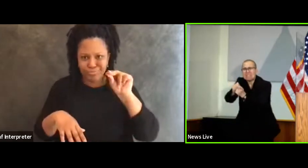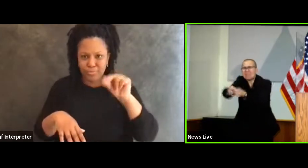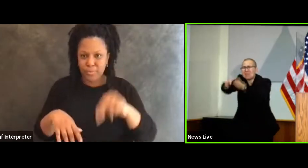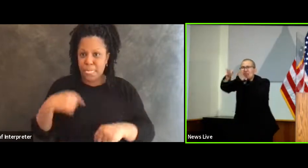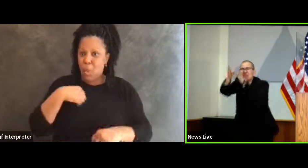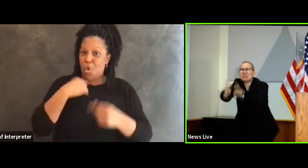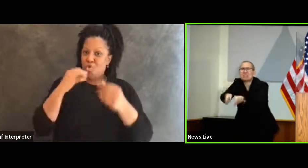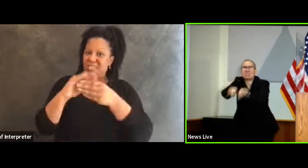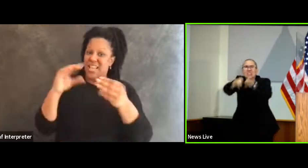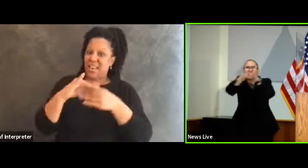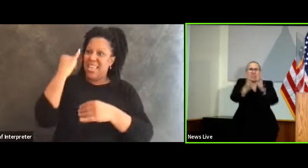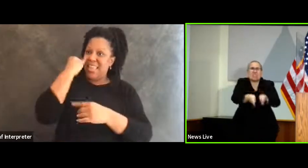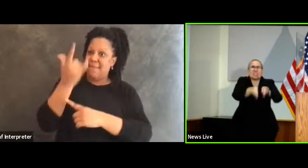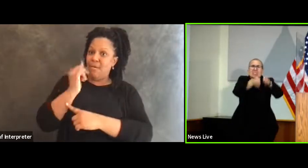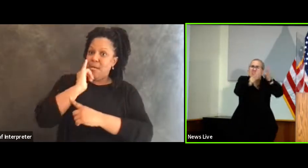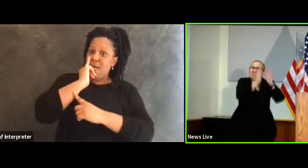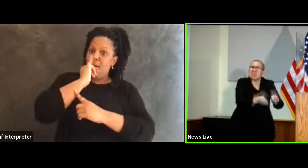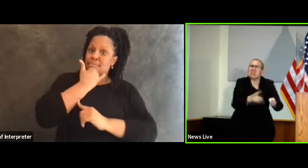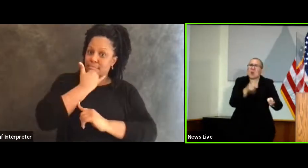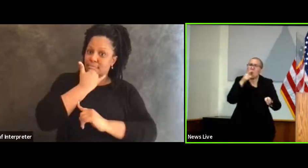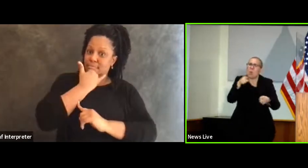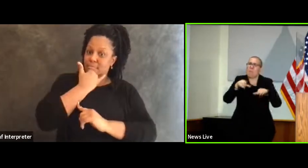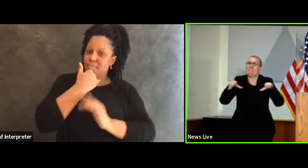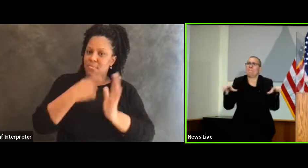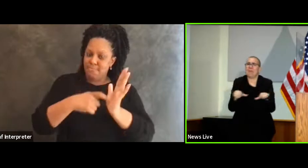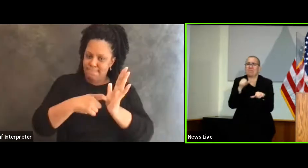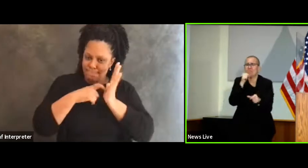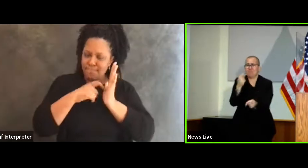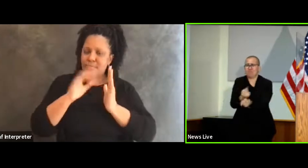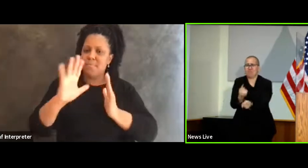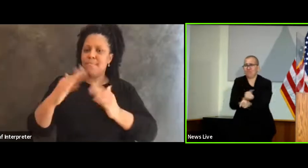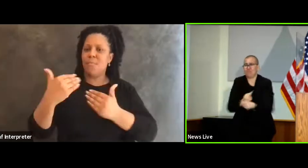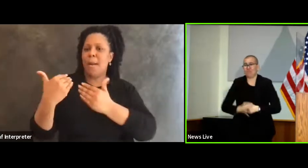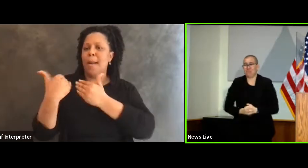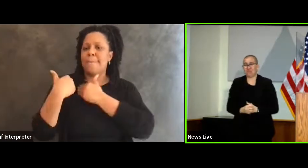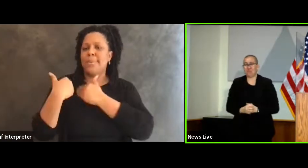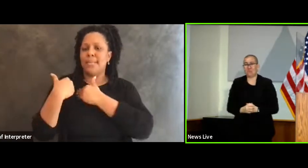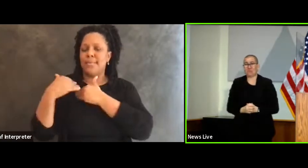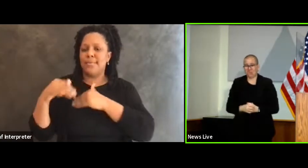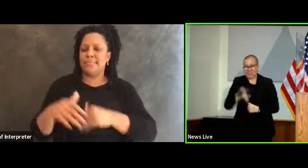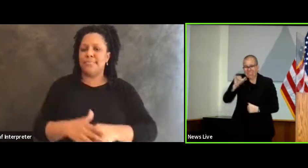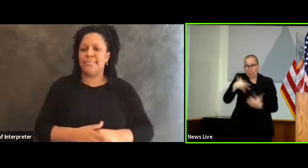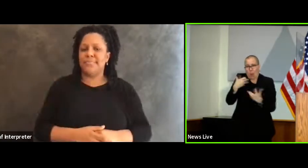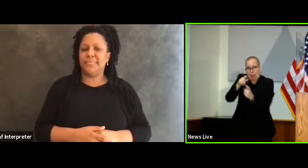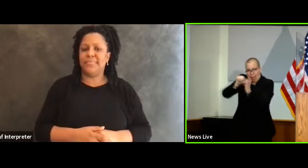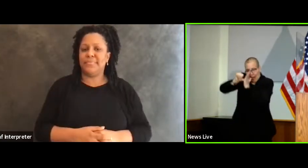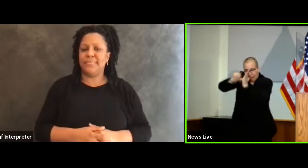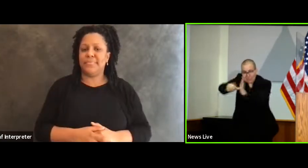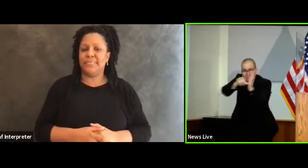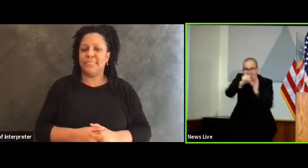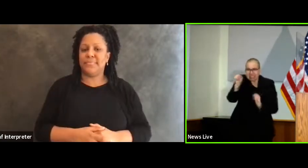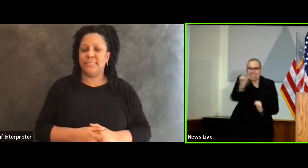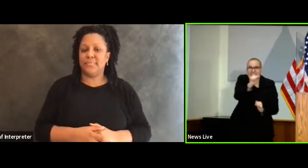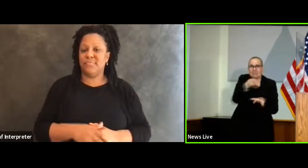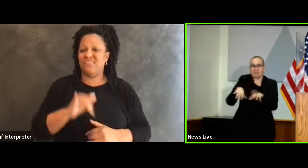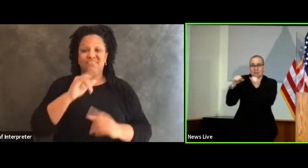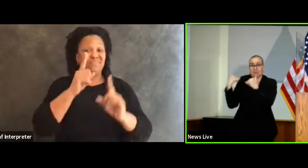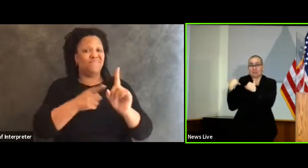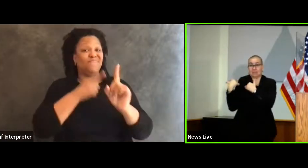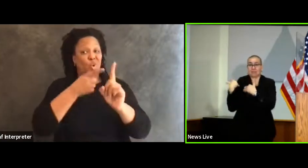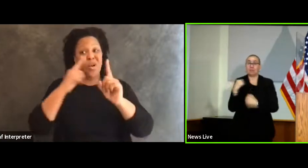held accountable. That's what this is all about. And so far this session, the Senate majority has not